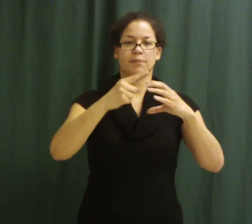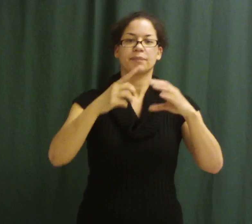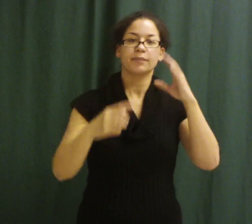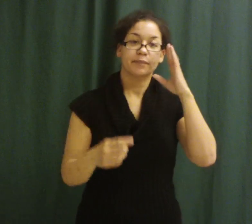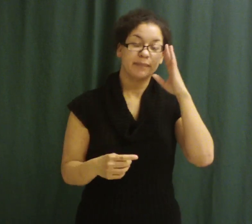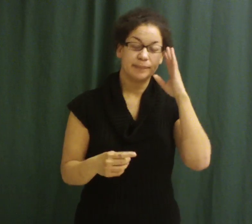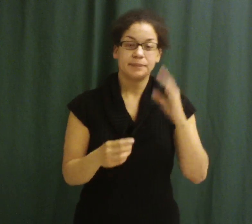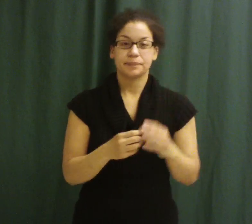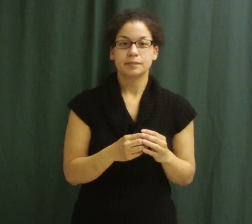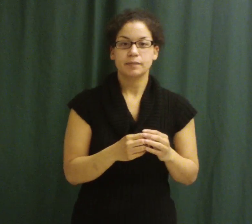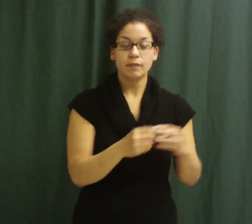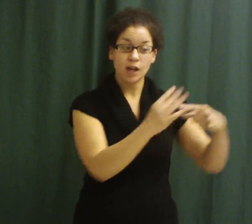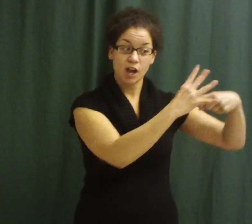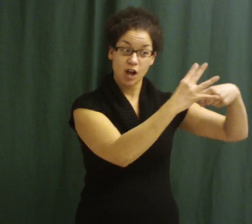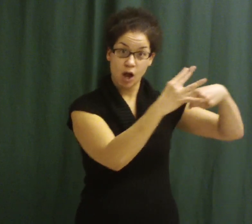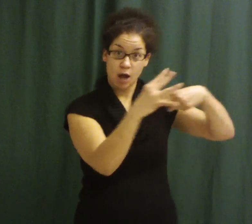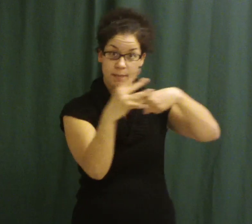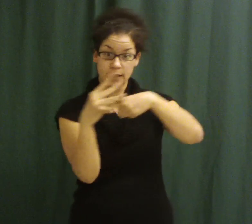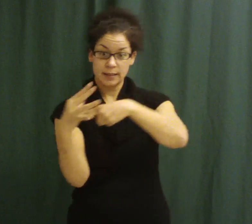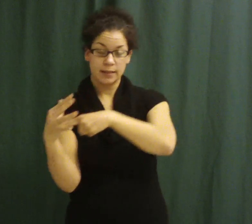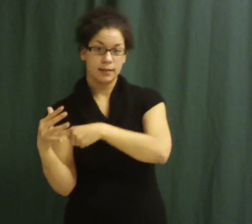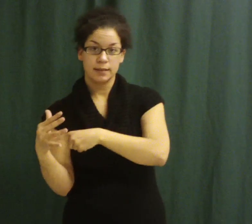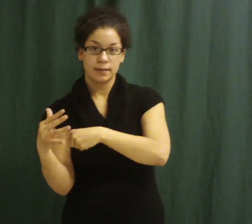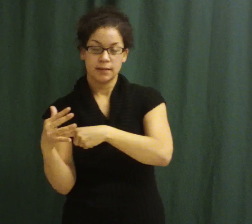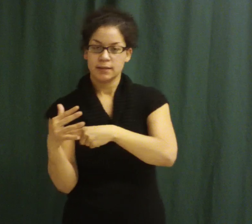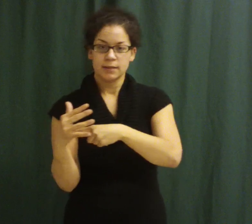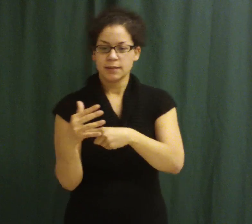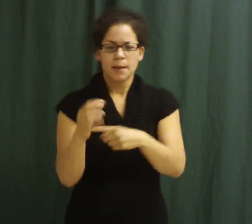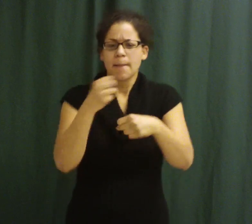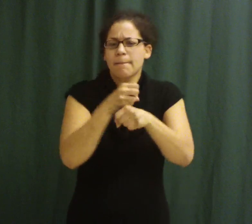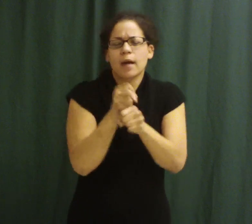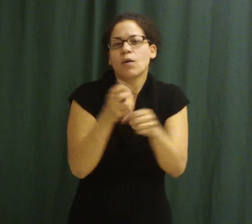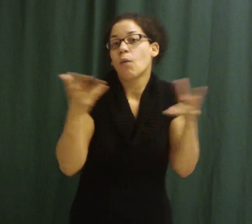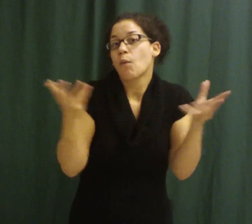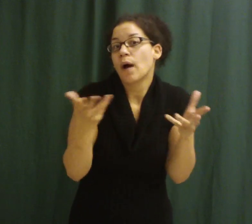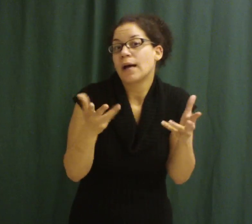Comets, made of icy dust particles and frozen gases,